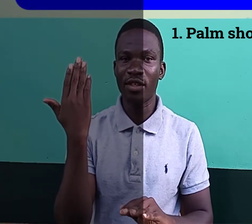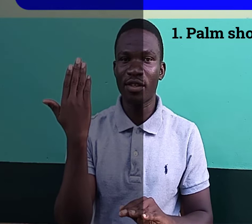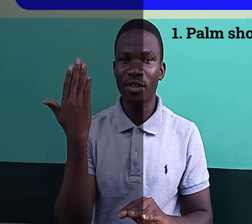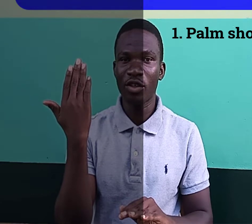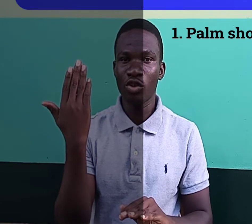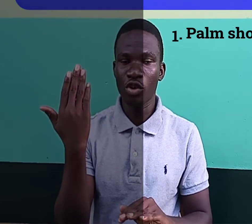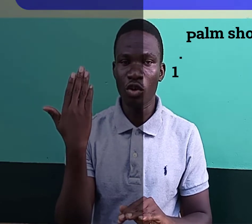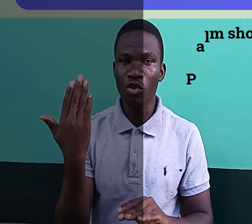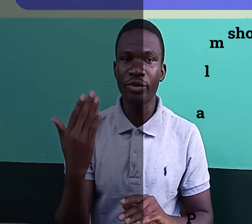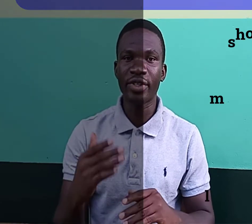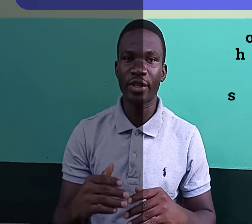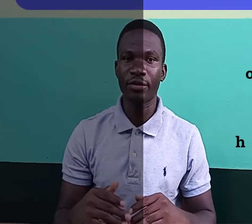faces your own self.